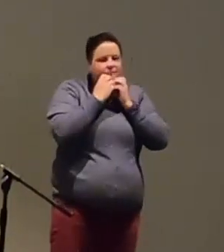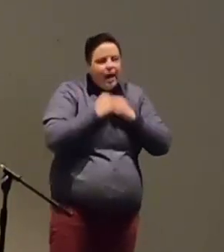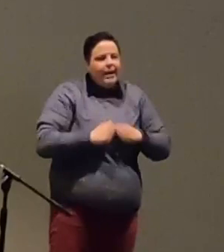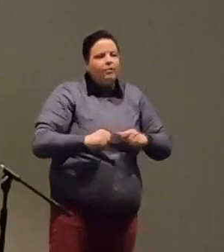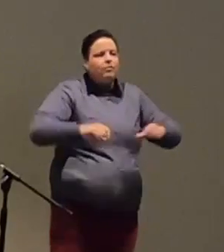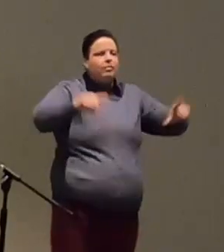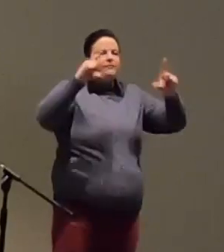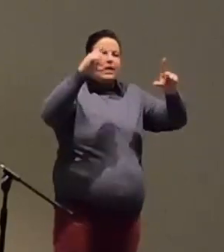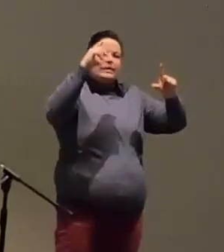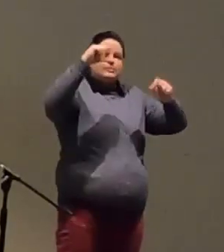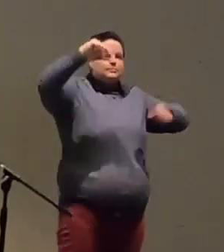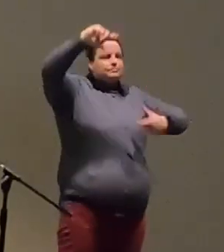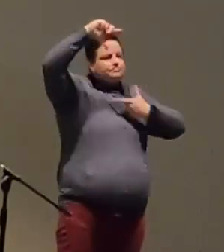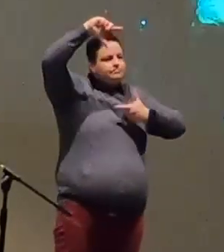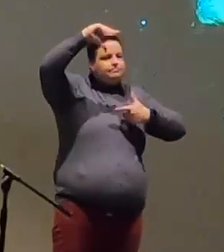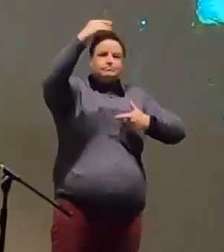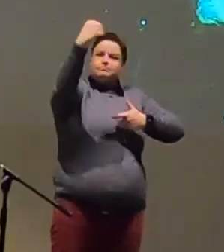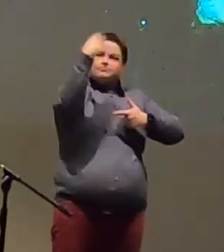faces within this.